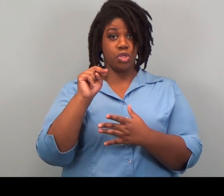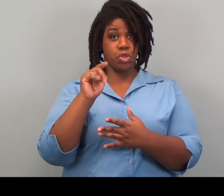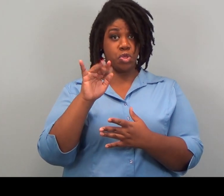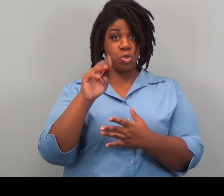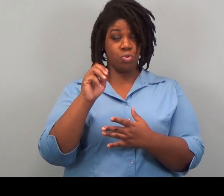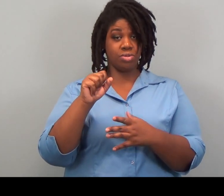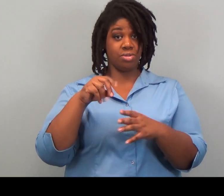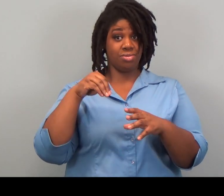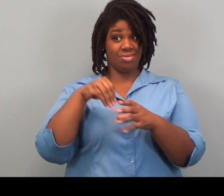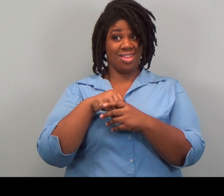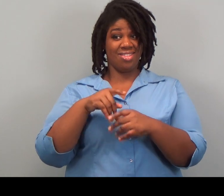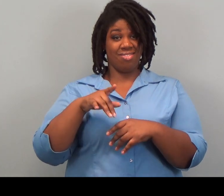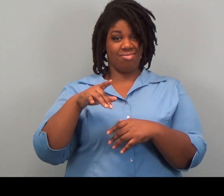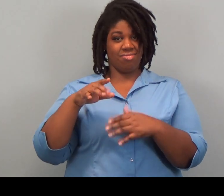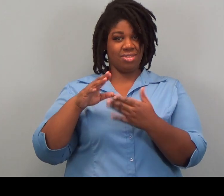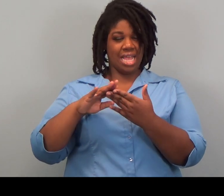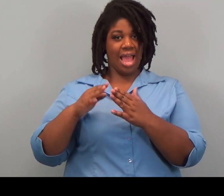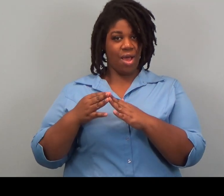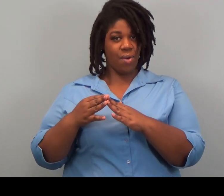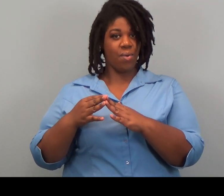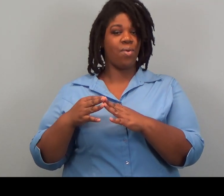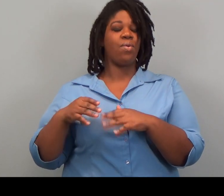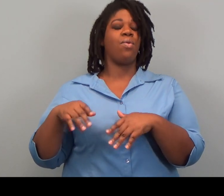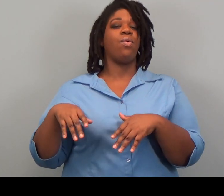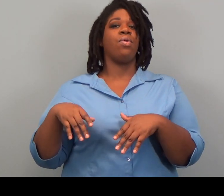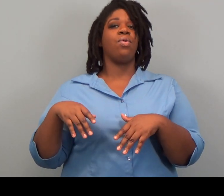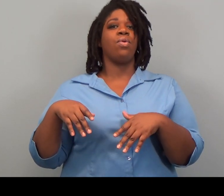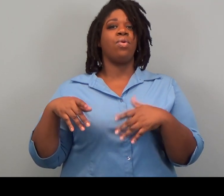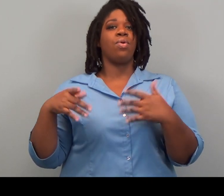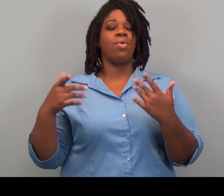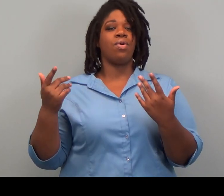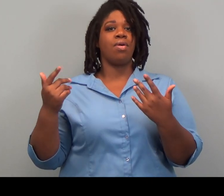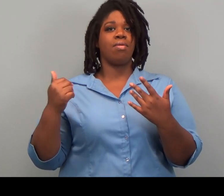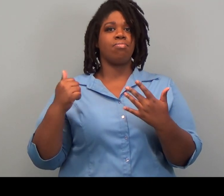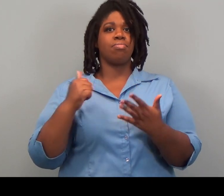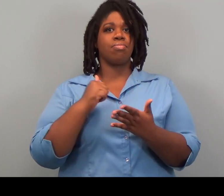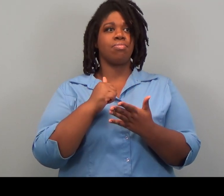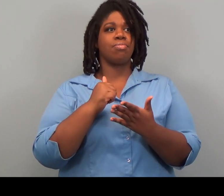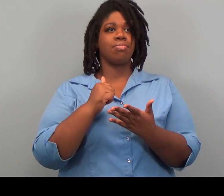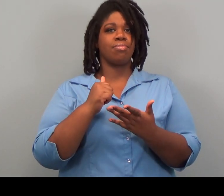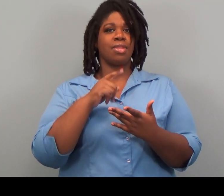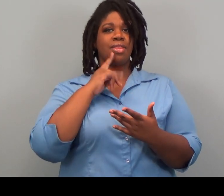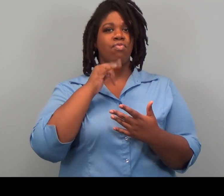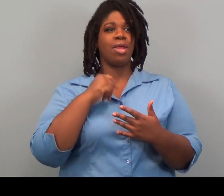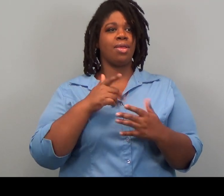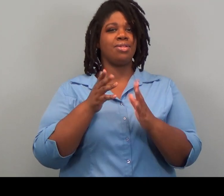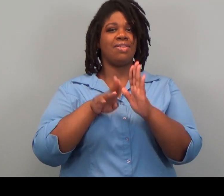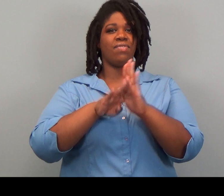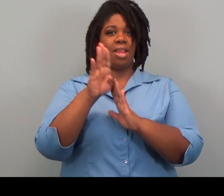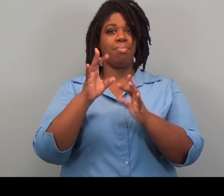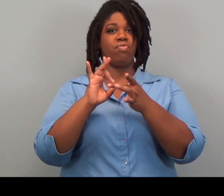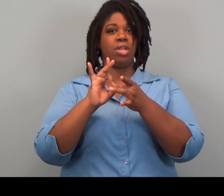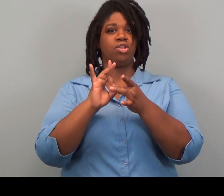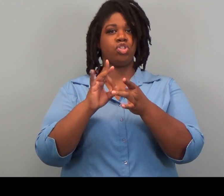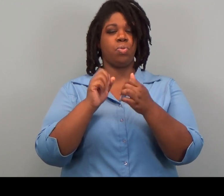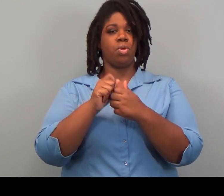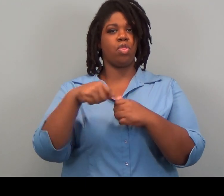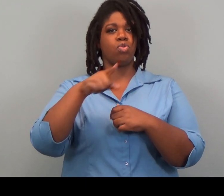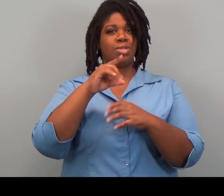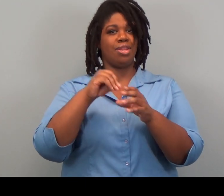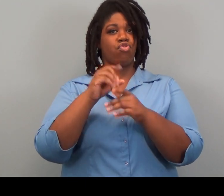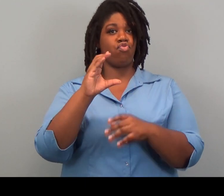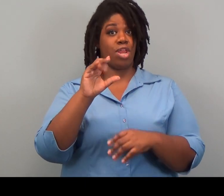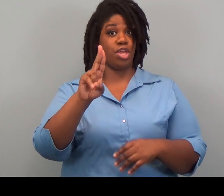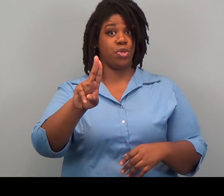terms of affordability, they build relationships with the folks at the credit union, and I think that has a lot to do with building their own